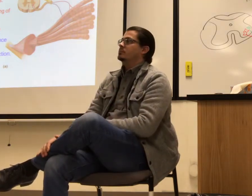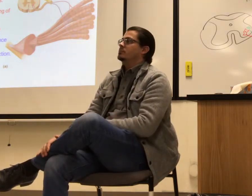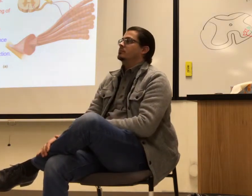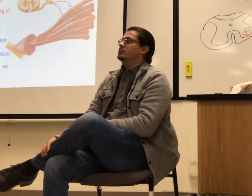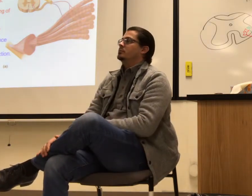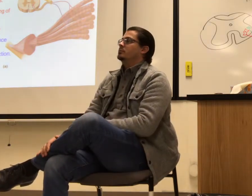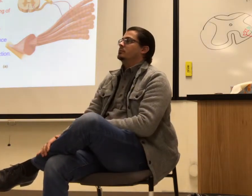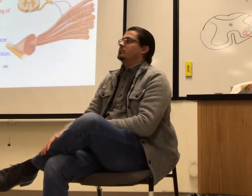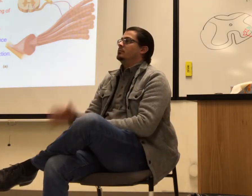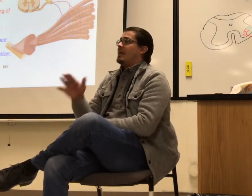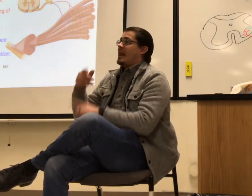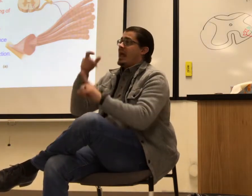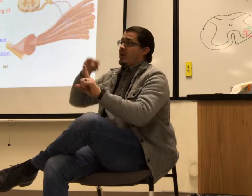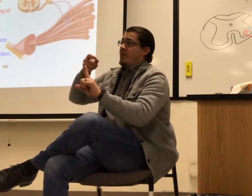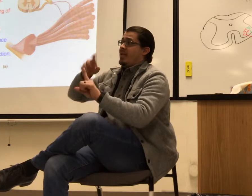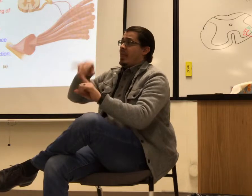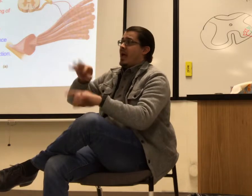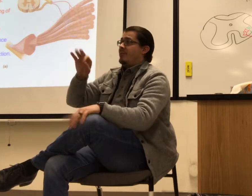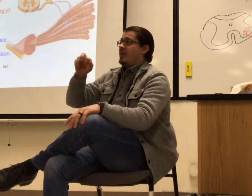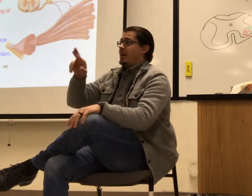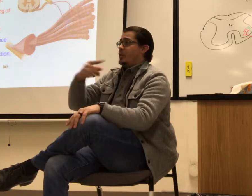Okay.